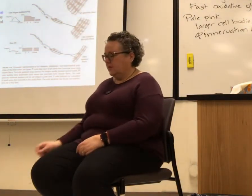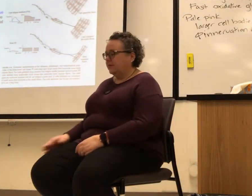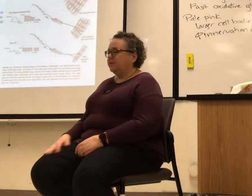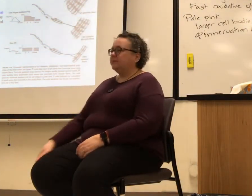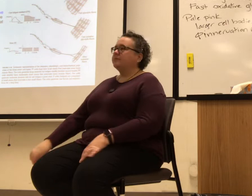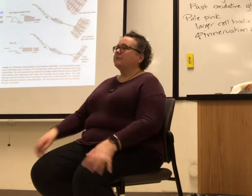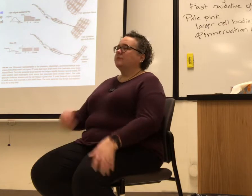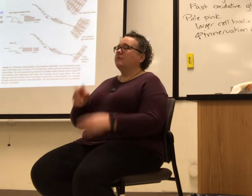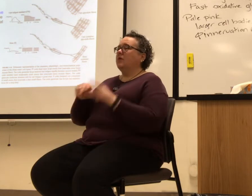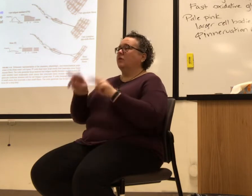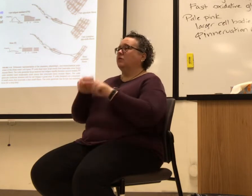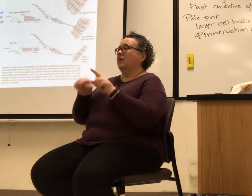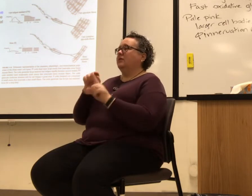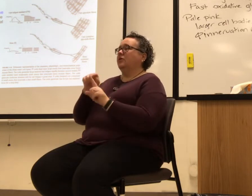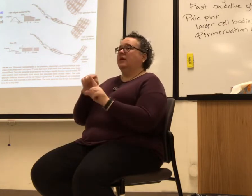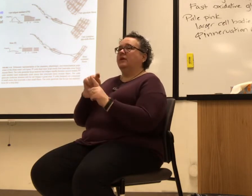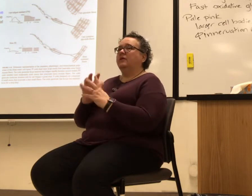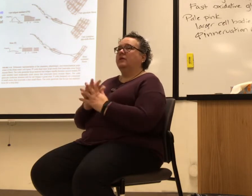here.